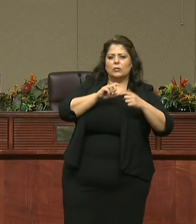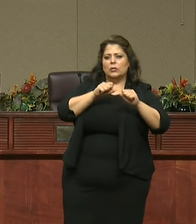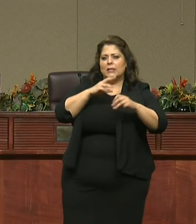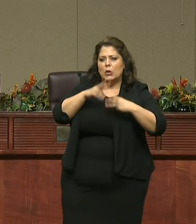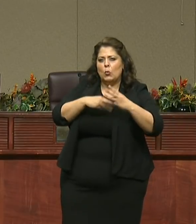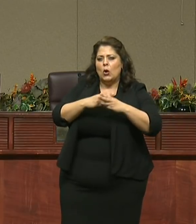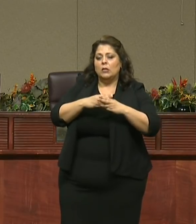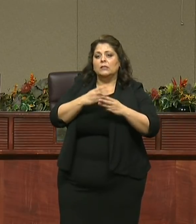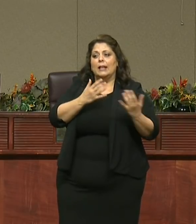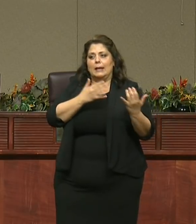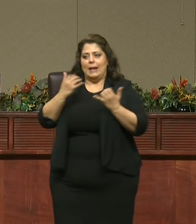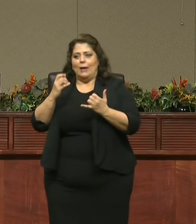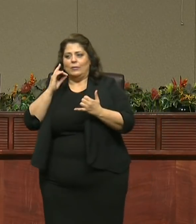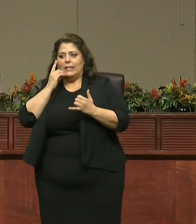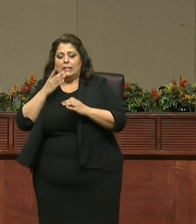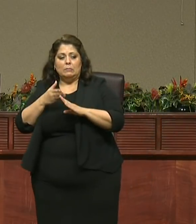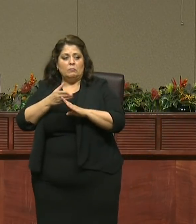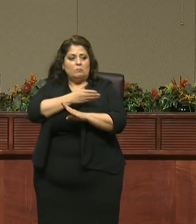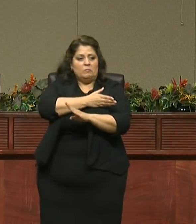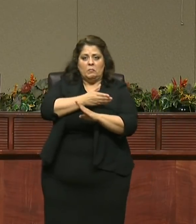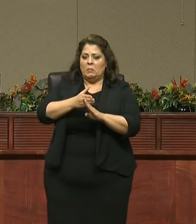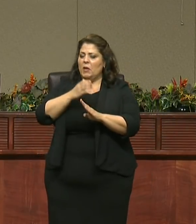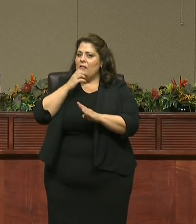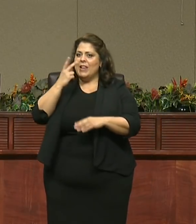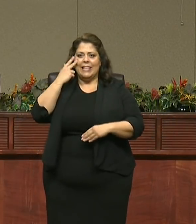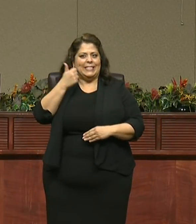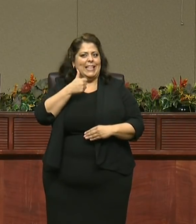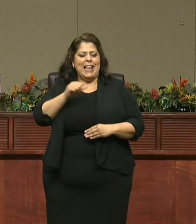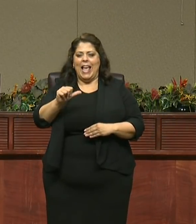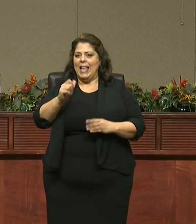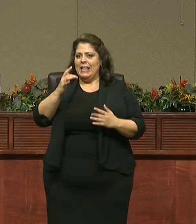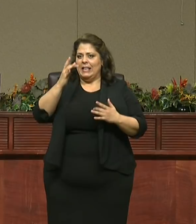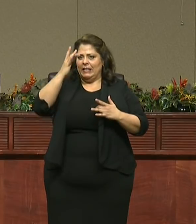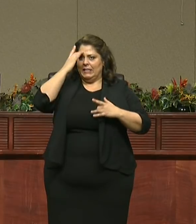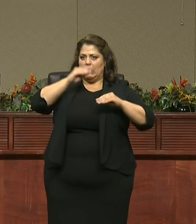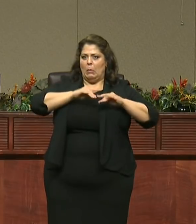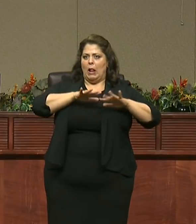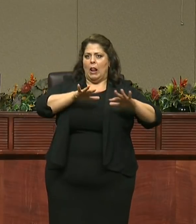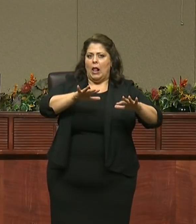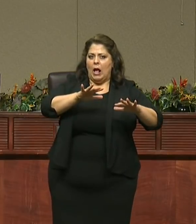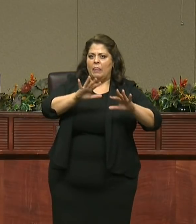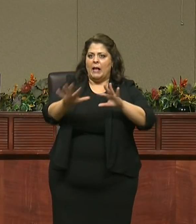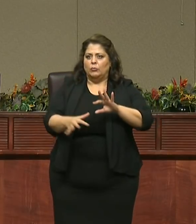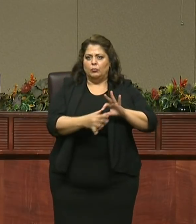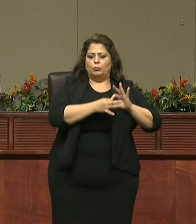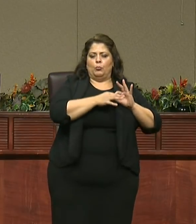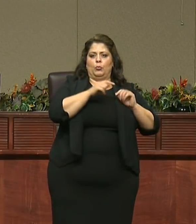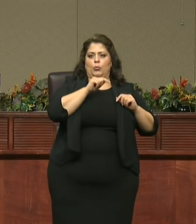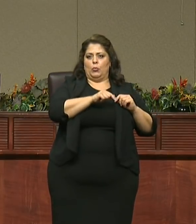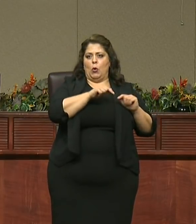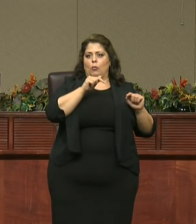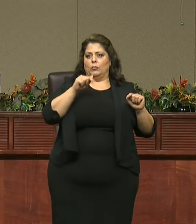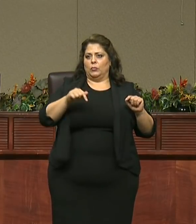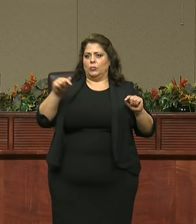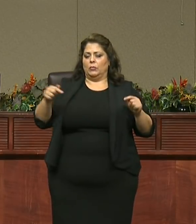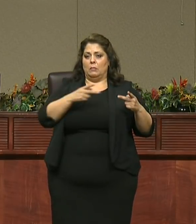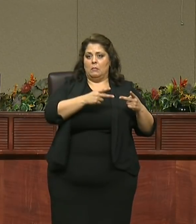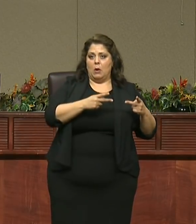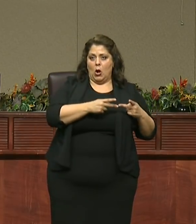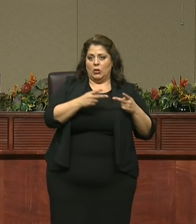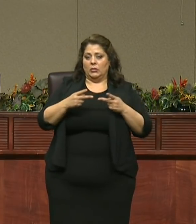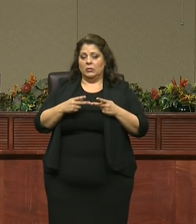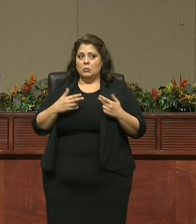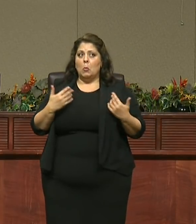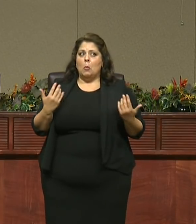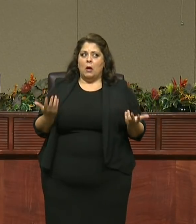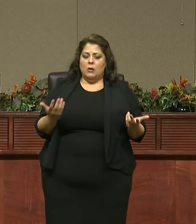type of outbreak specifically associated with any of those parks. So for me, if there's one place on planet